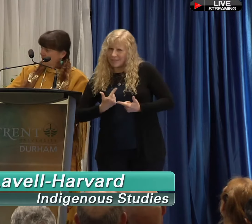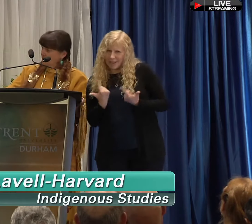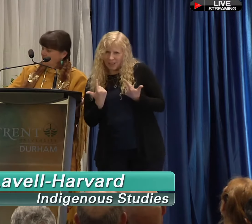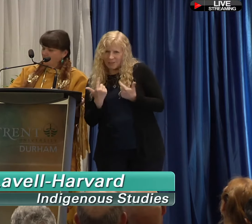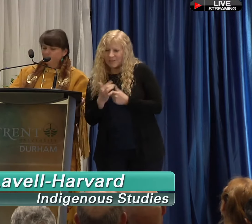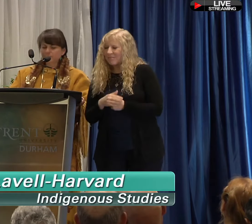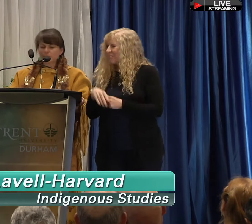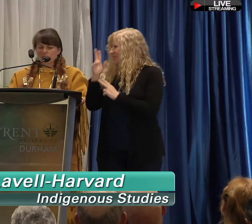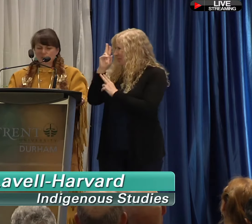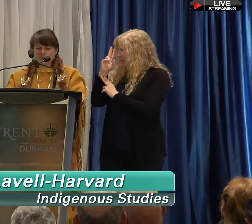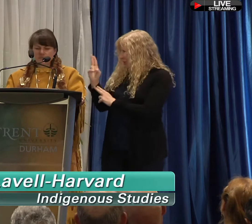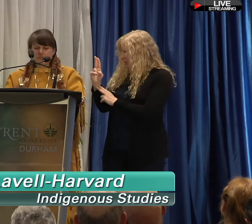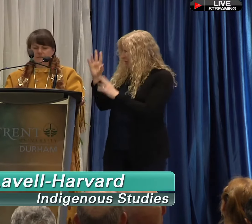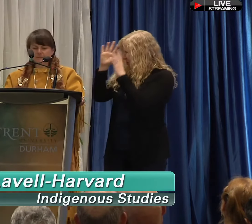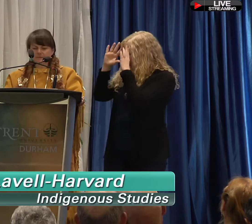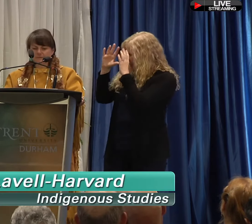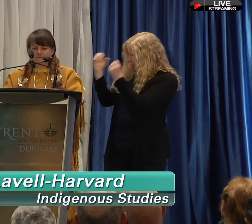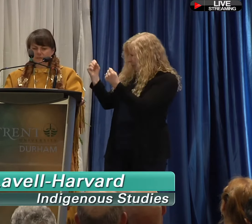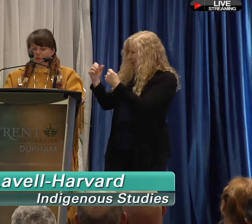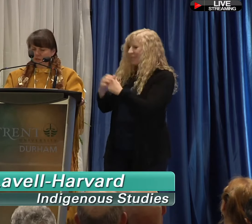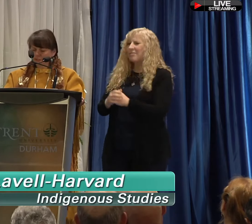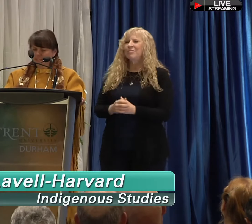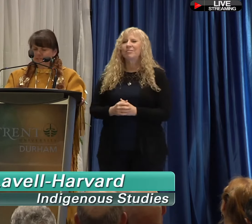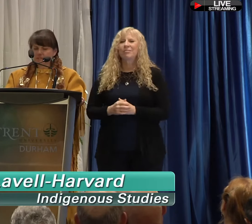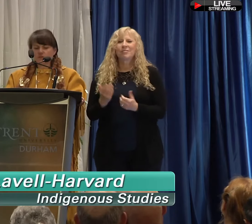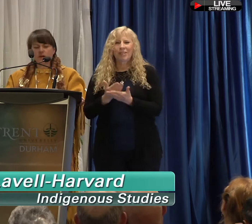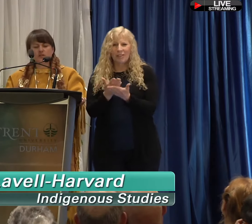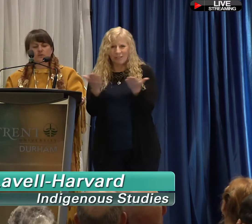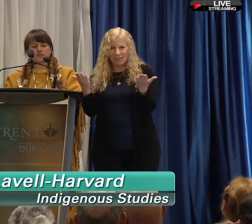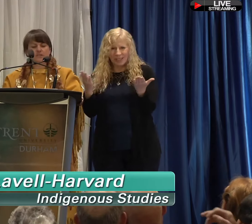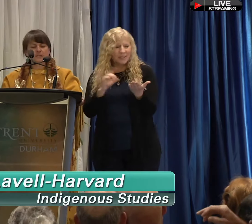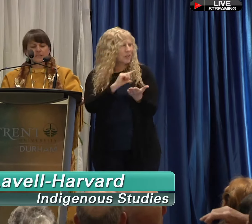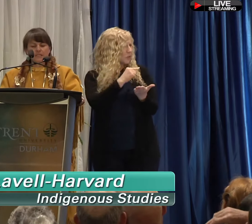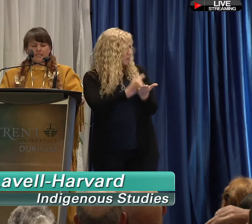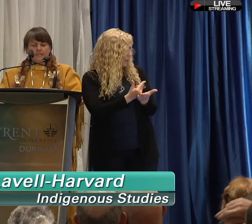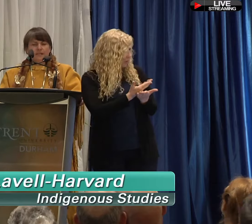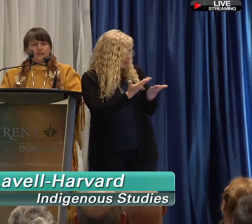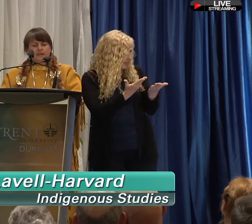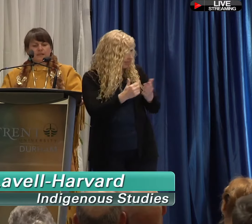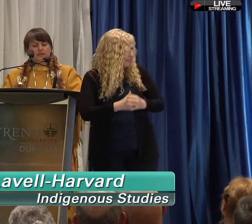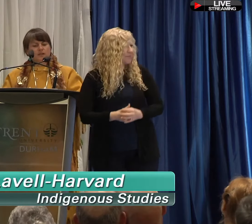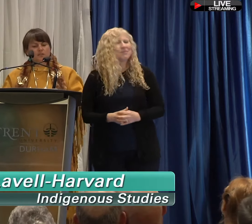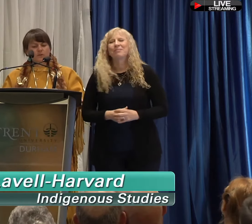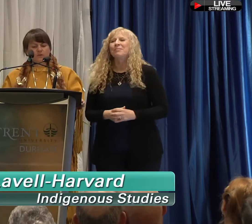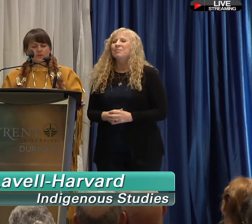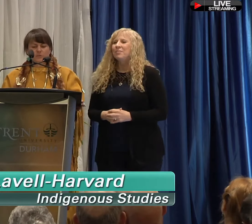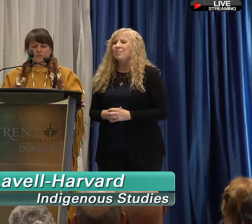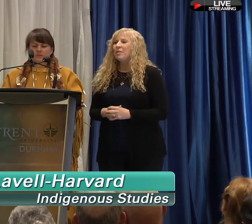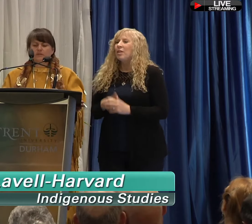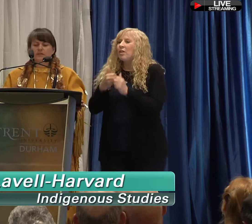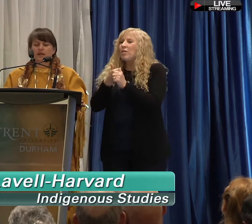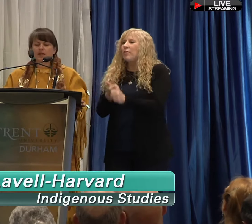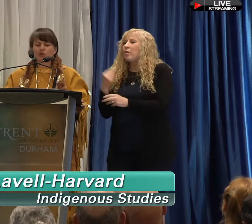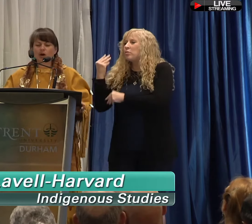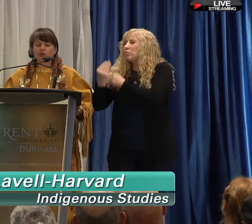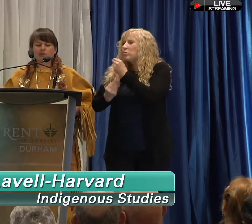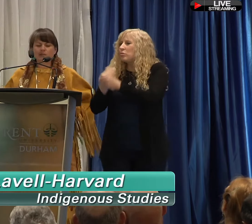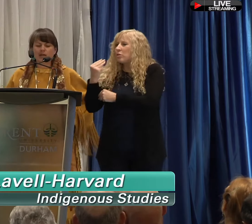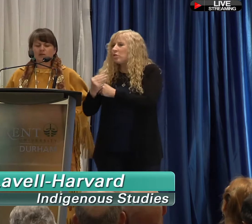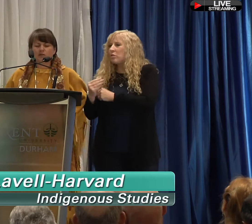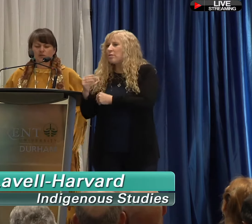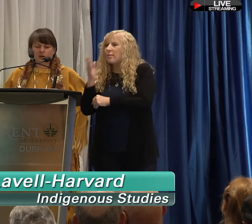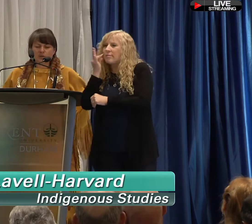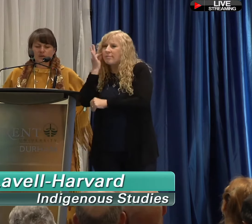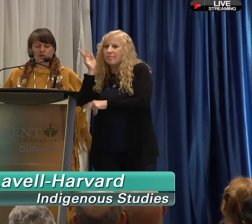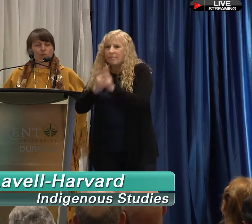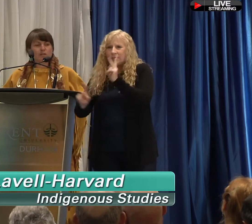Mr. Chancellor, Mr. President, honored guests and graduates, in the custom of the first peoples of this land, we offer the